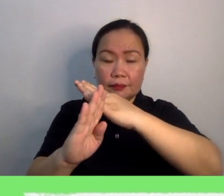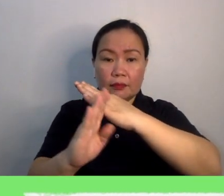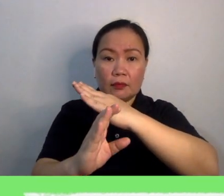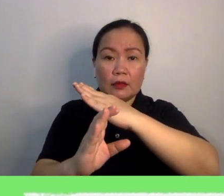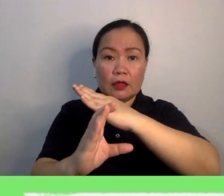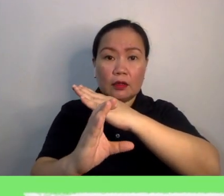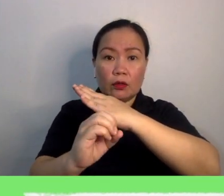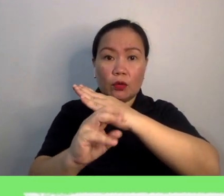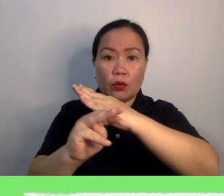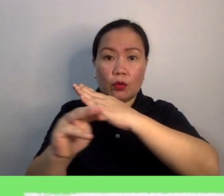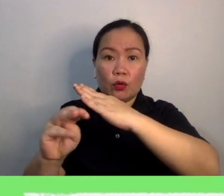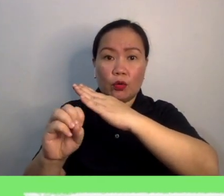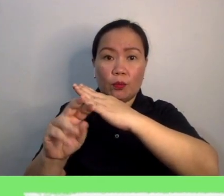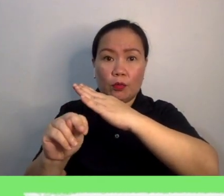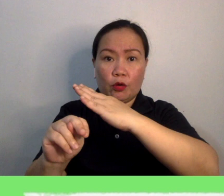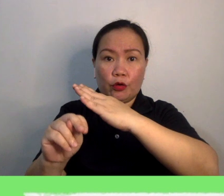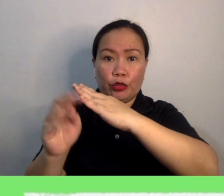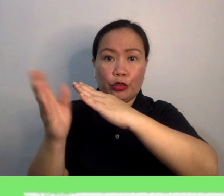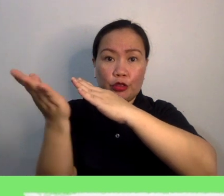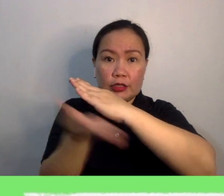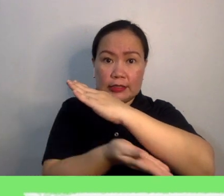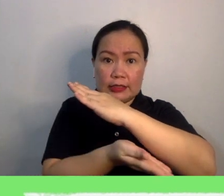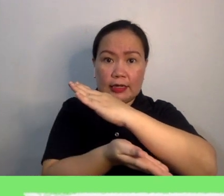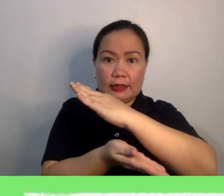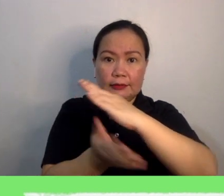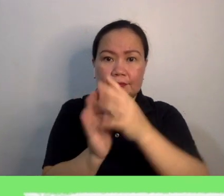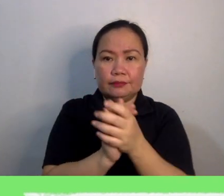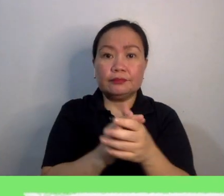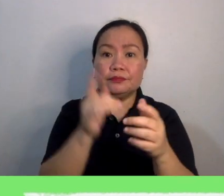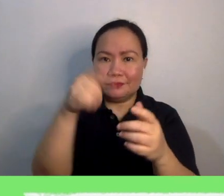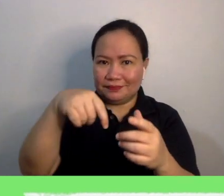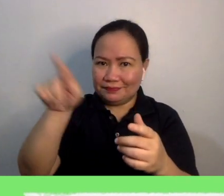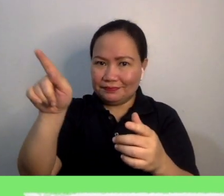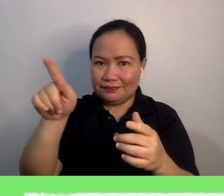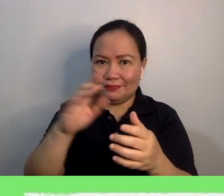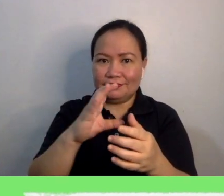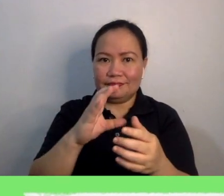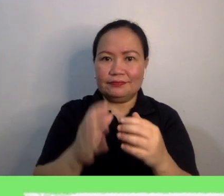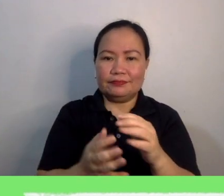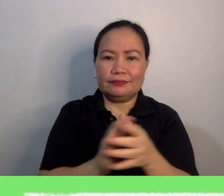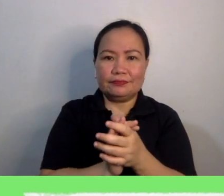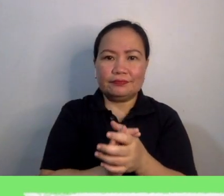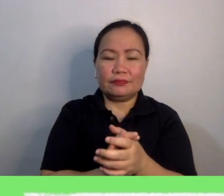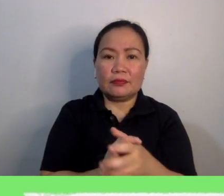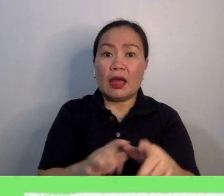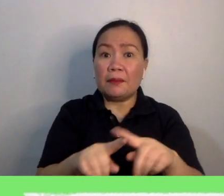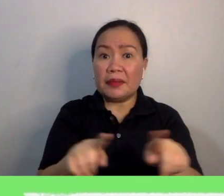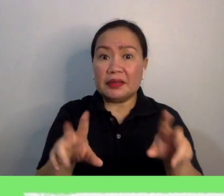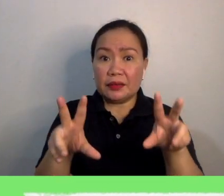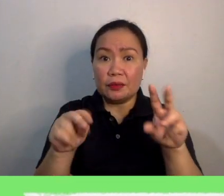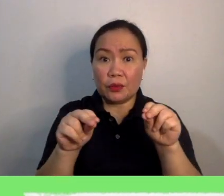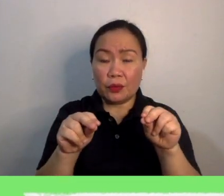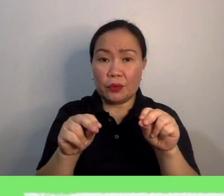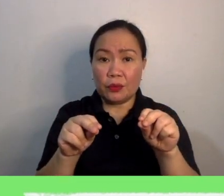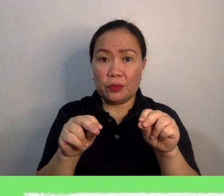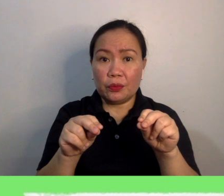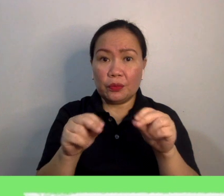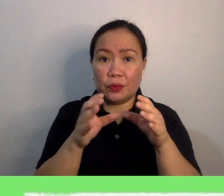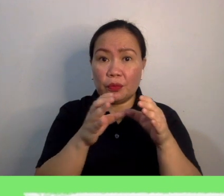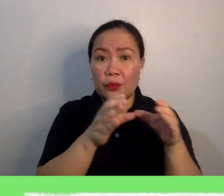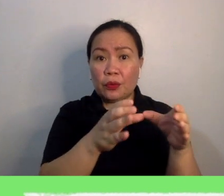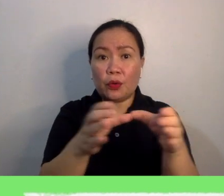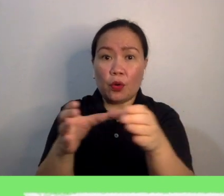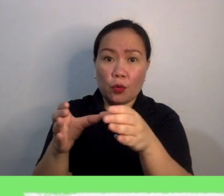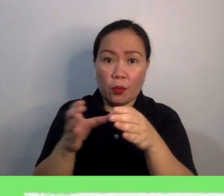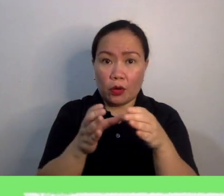dito at ganon din po dito. So, check tayo dito sa common side. But no common interior points. So,